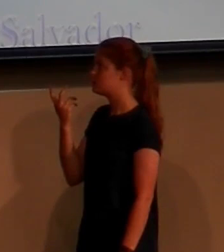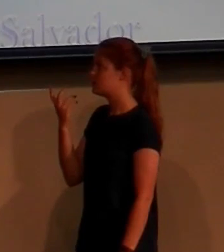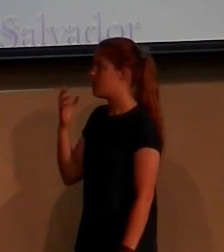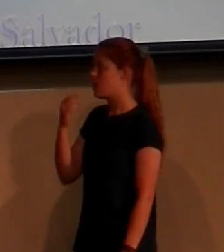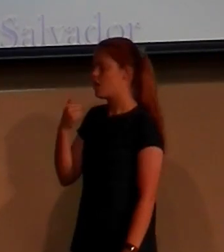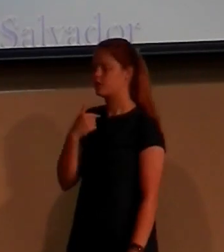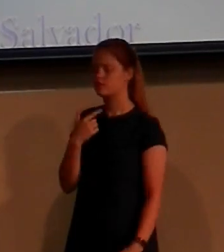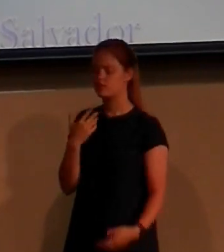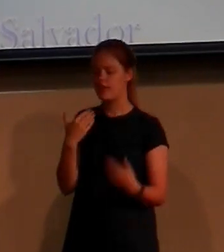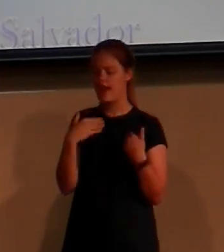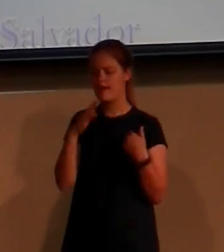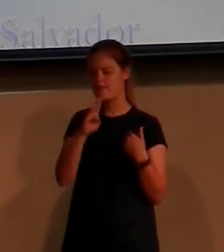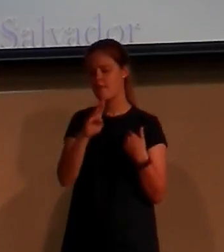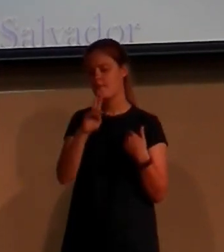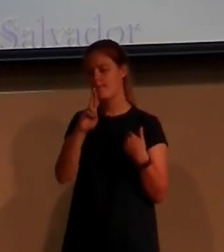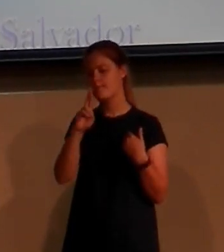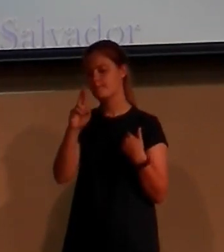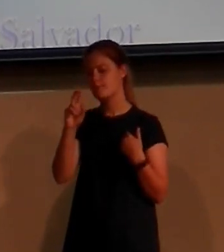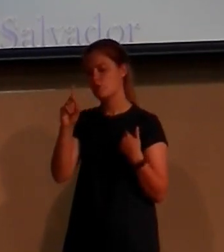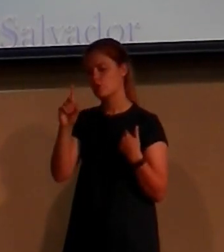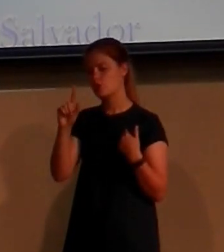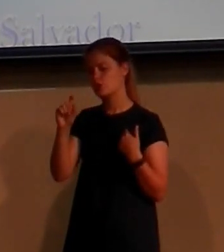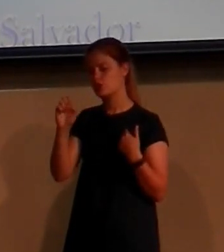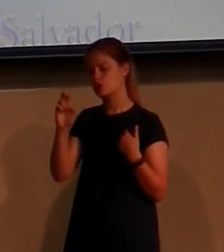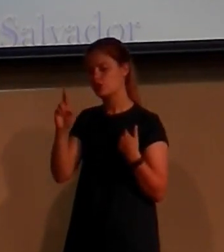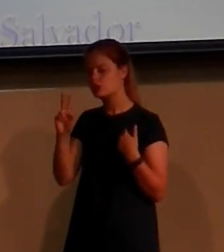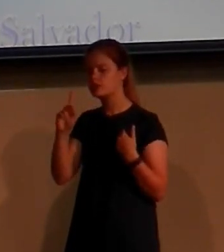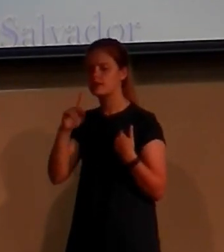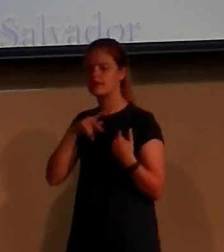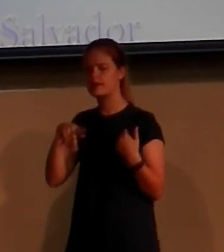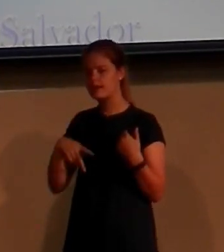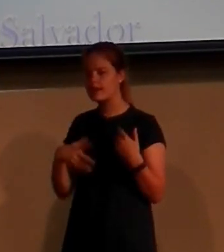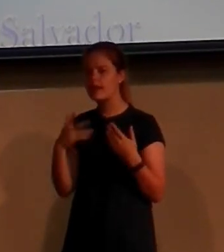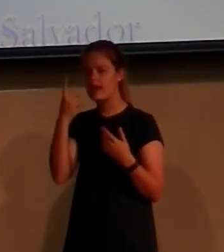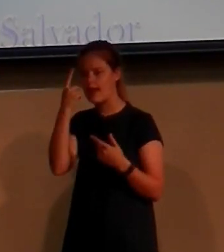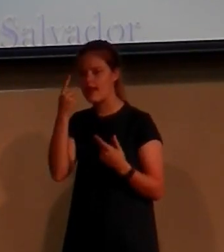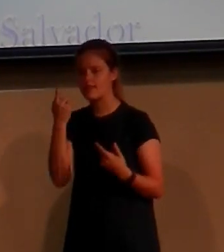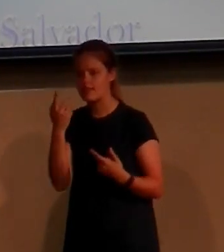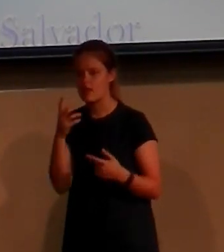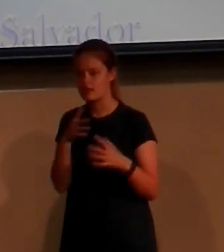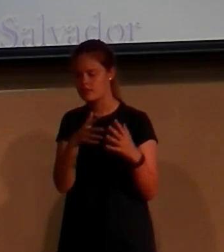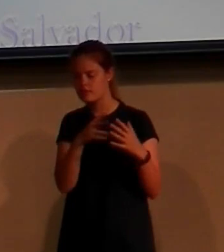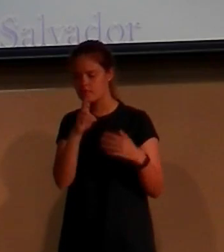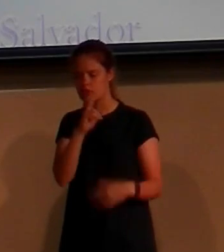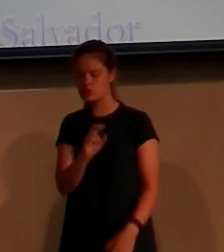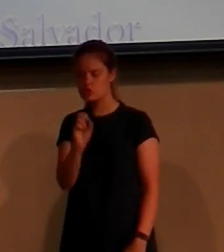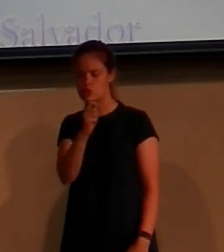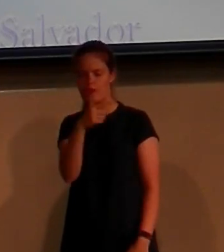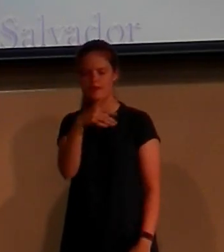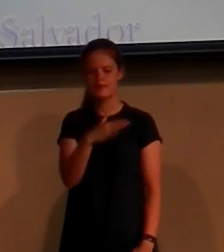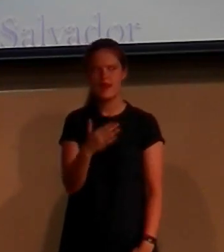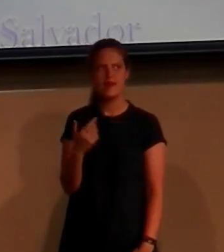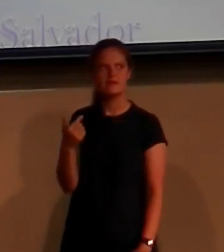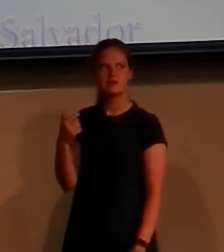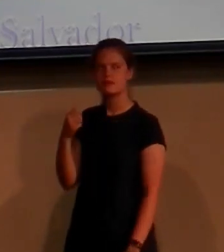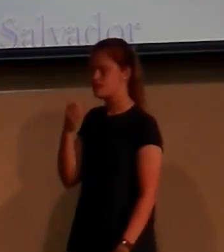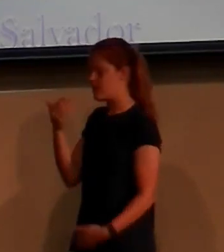King, and all that stuff. So that's why he thought we were in the U.S.